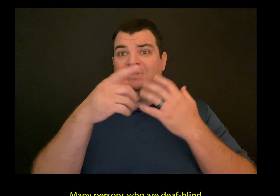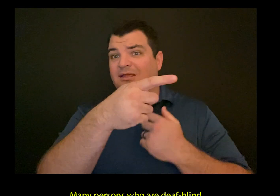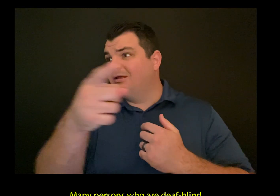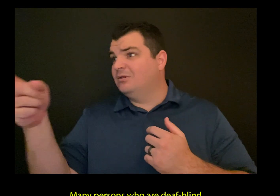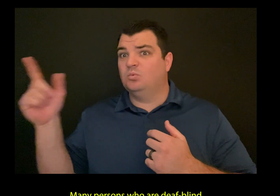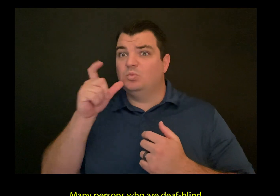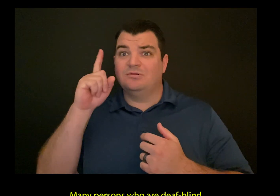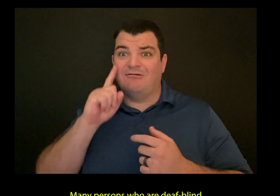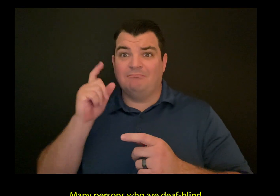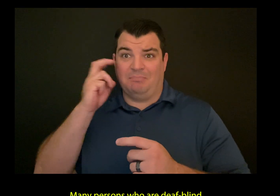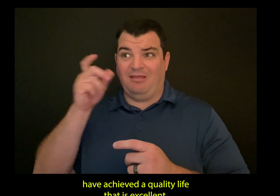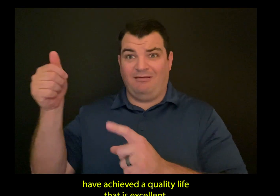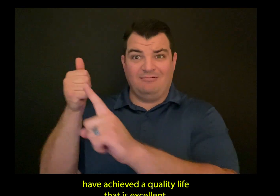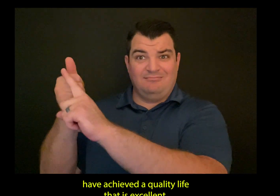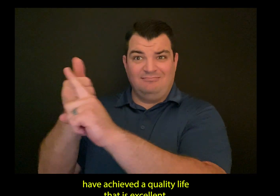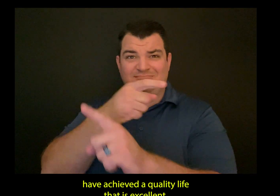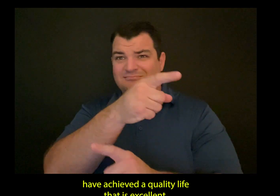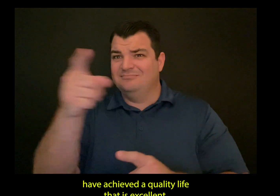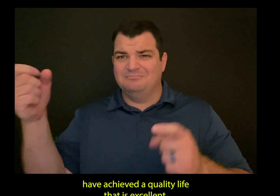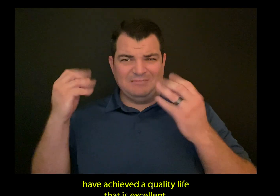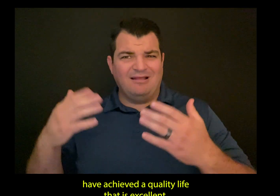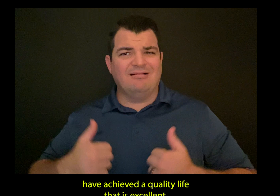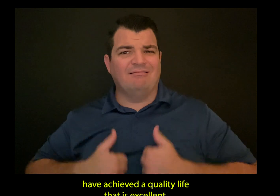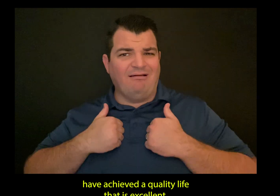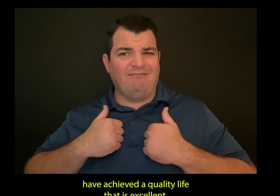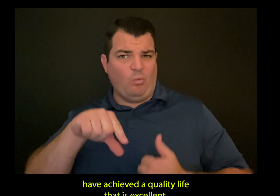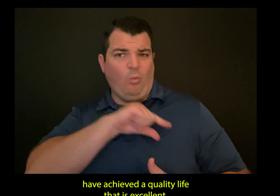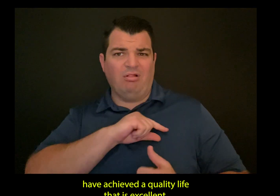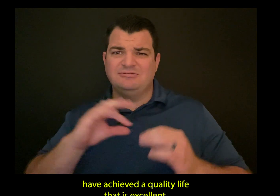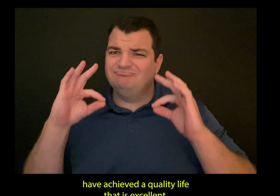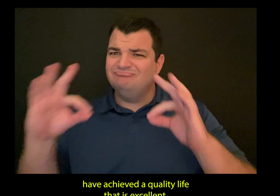Many persons who are deafblind have achieved a quality life that is excellent.